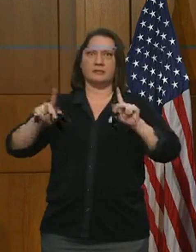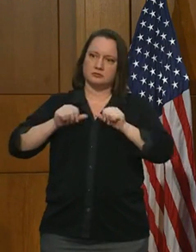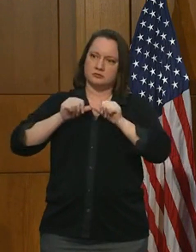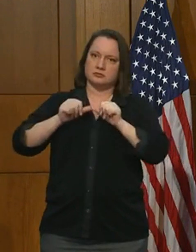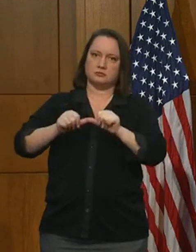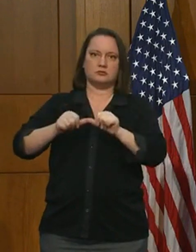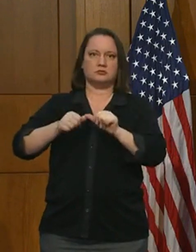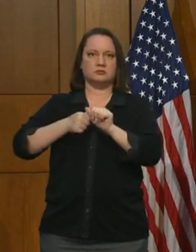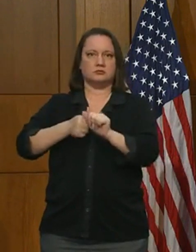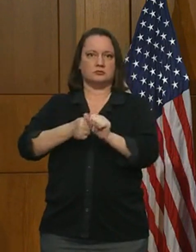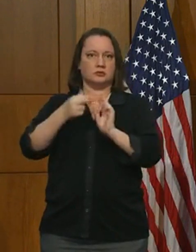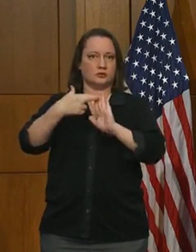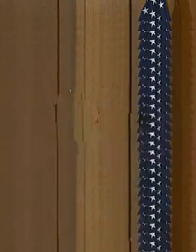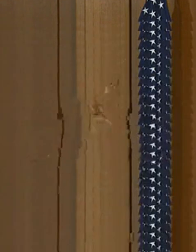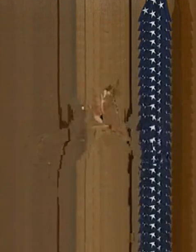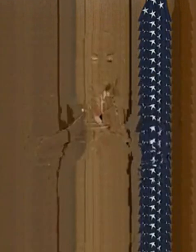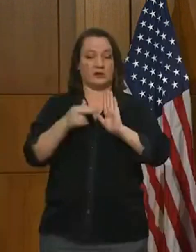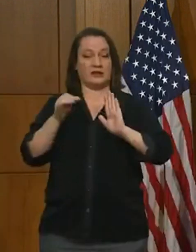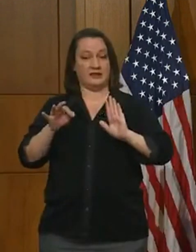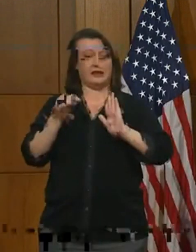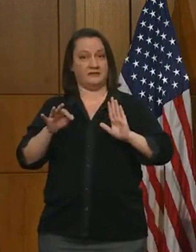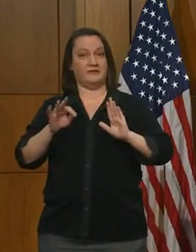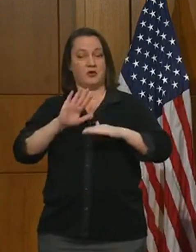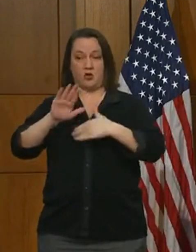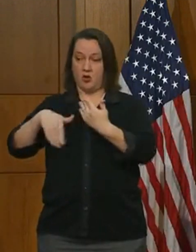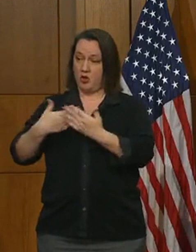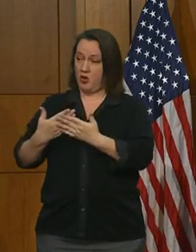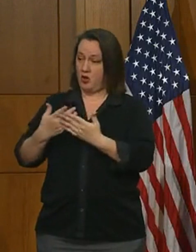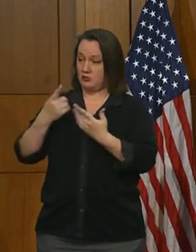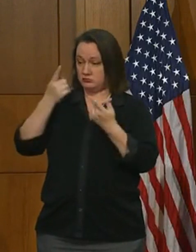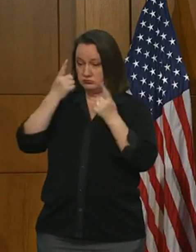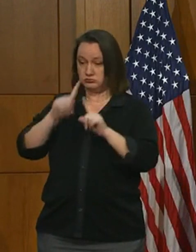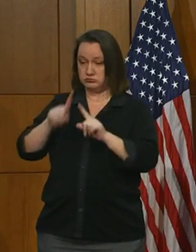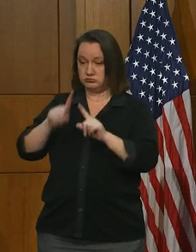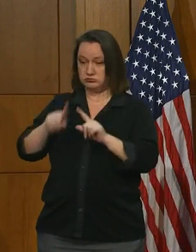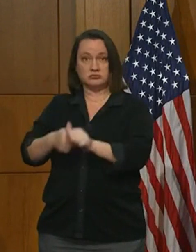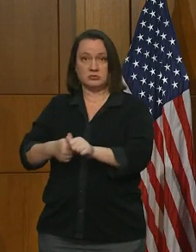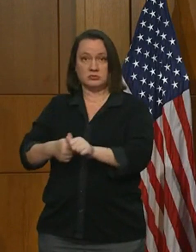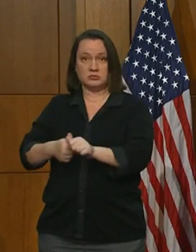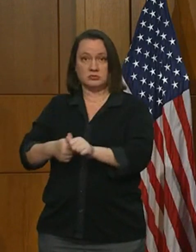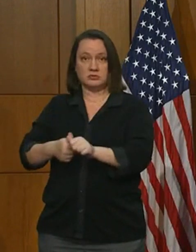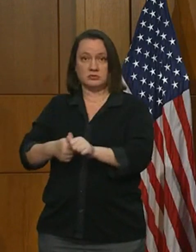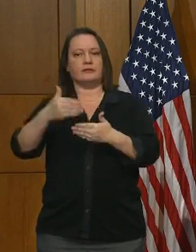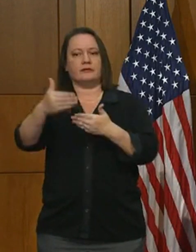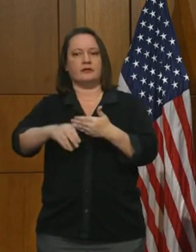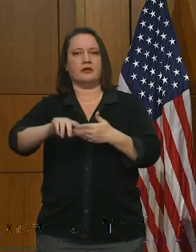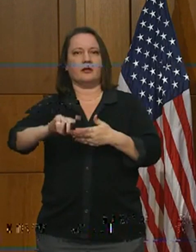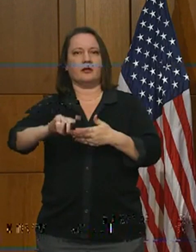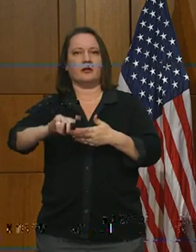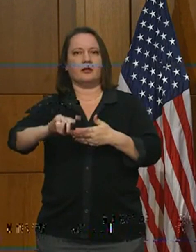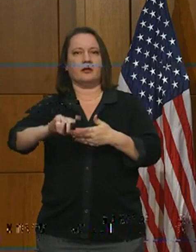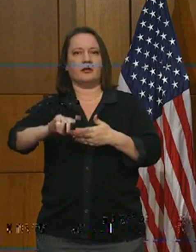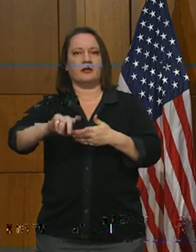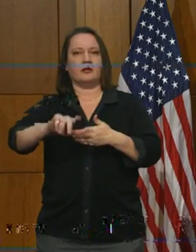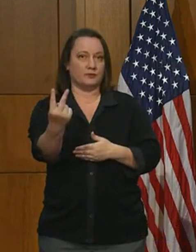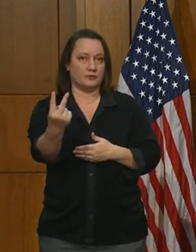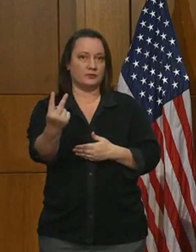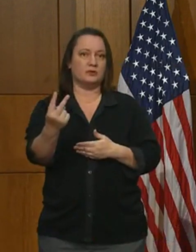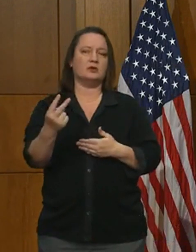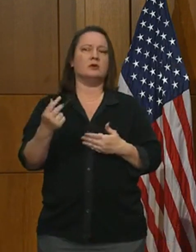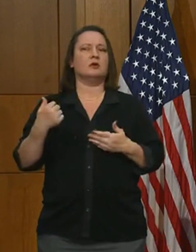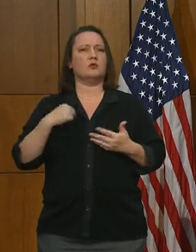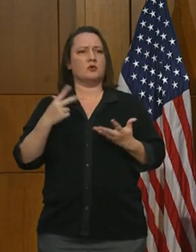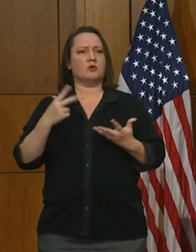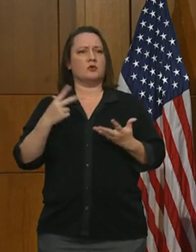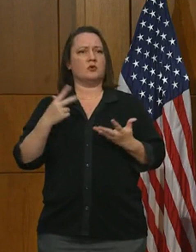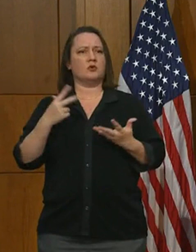we move to the next phase. That's how we get to phase 2. And we want people to know that if they do come to our beaches,